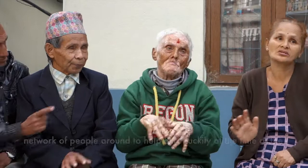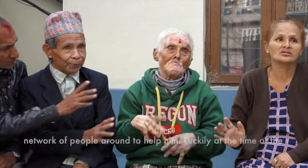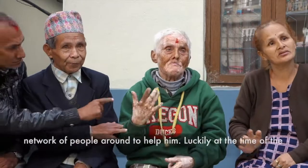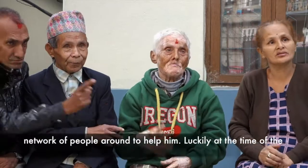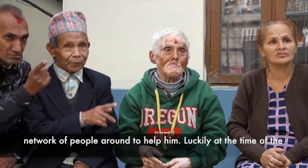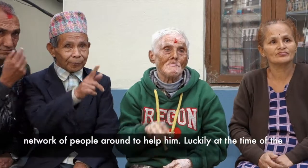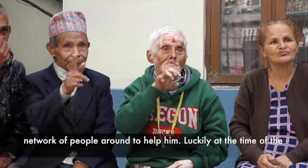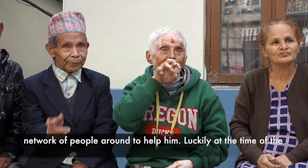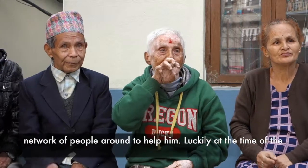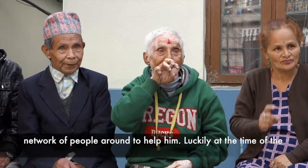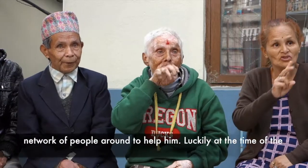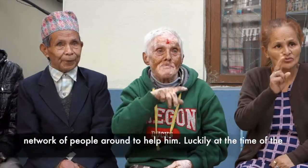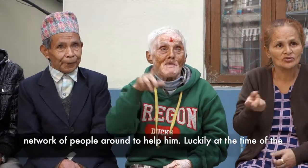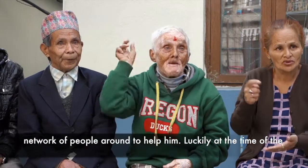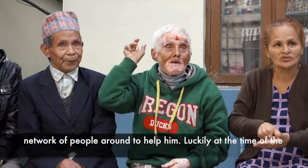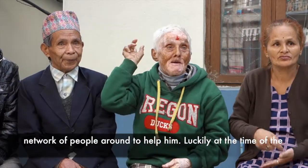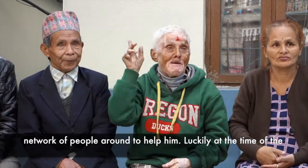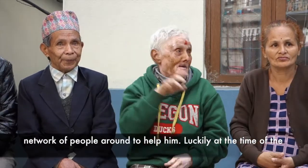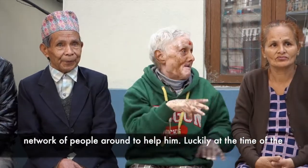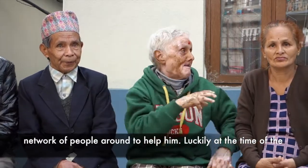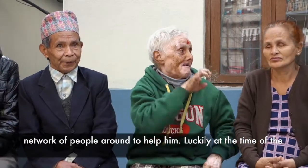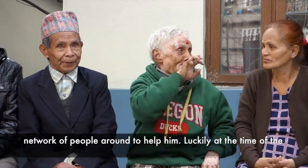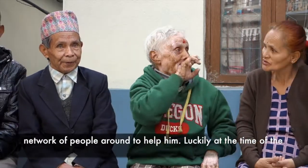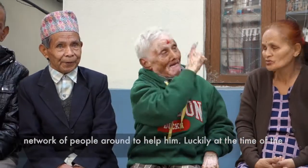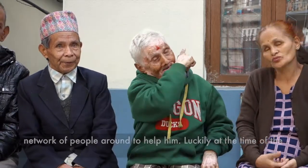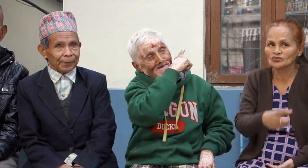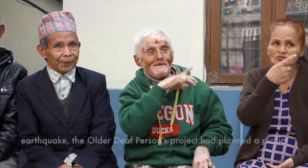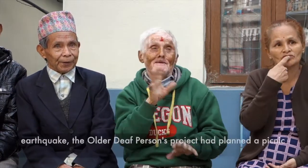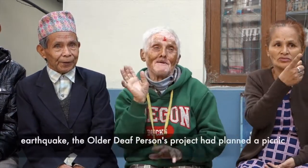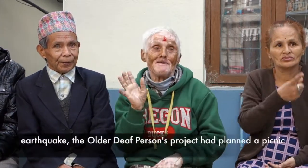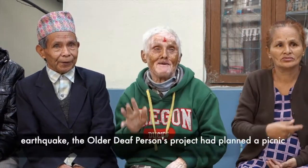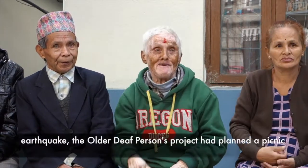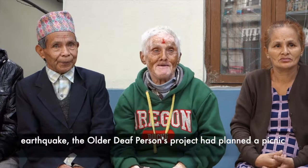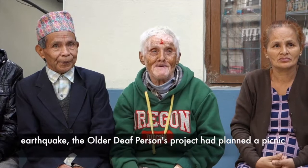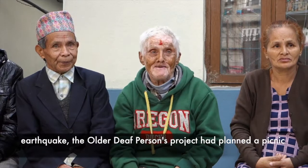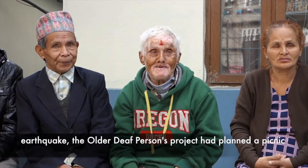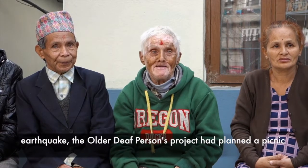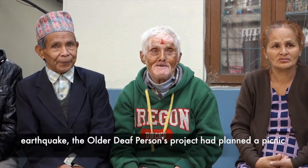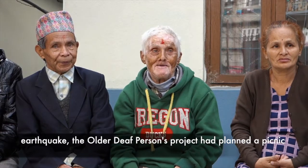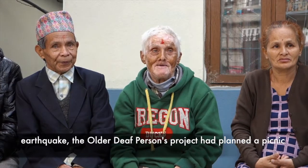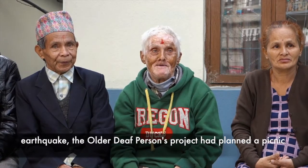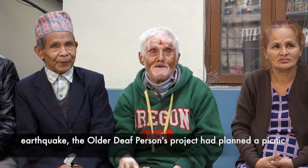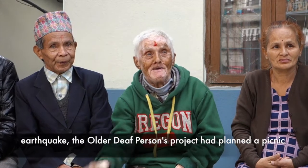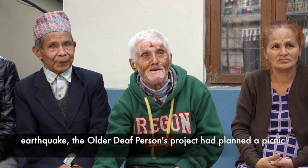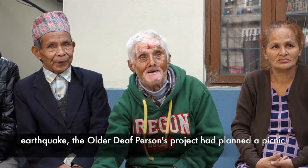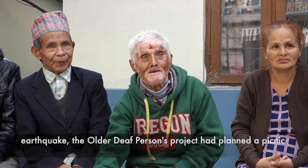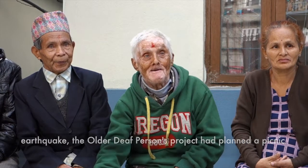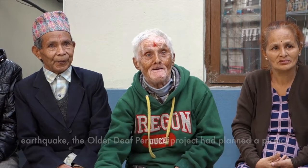him. Luckily, at the time of the earthquake, the Older Deaf Persons Project had planned a picnic away from the city centre.